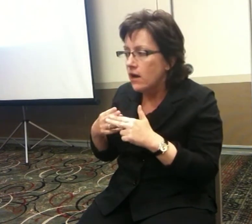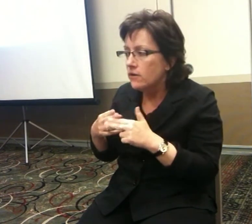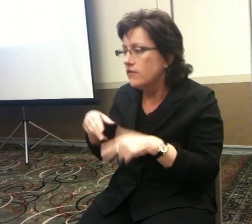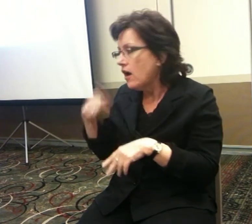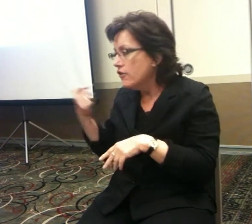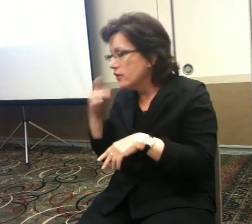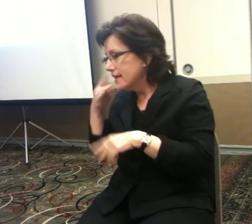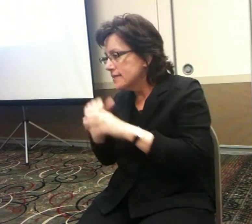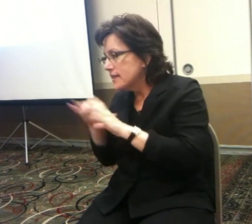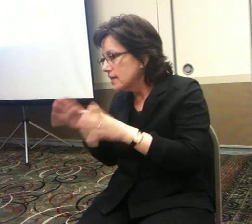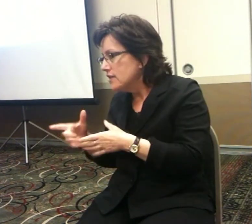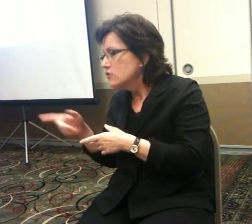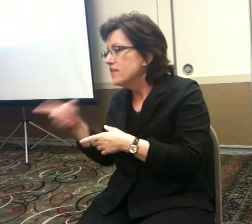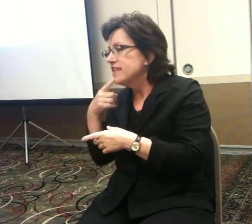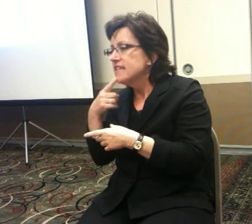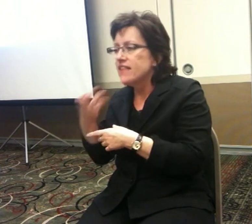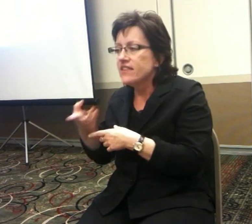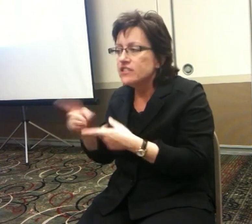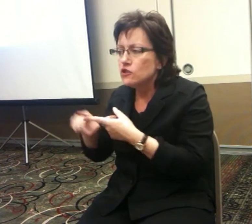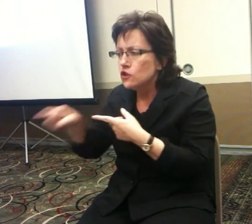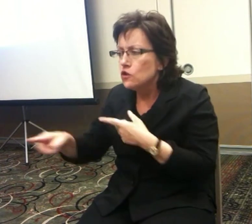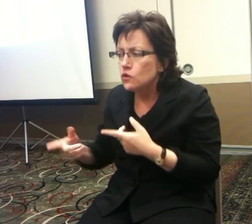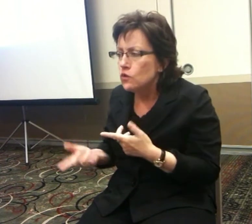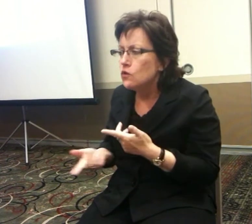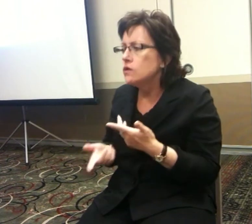they say things to you? Okay. How does it bother you?